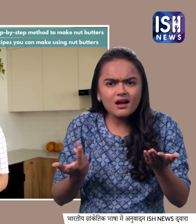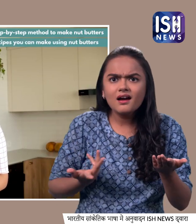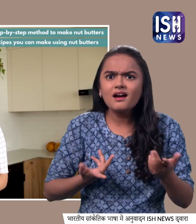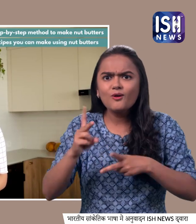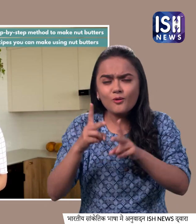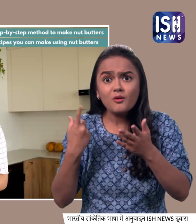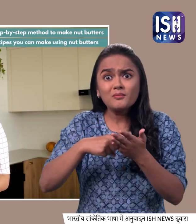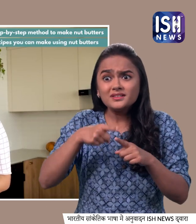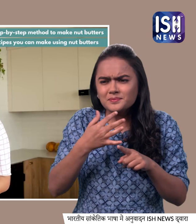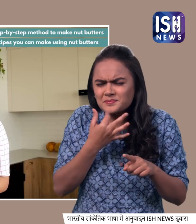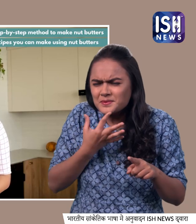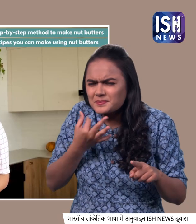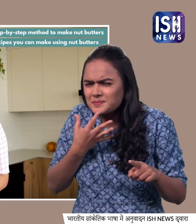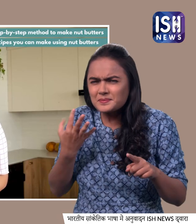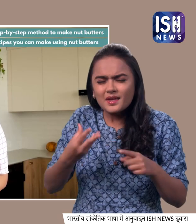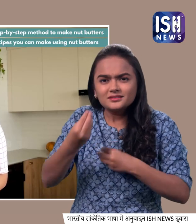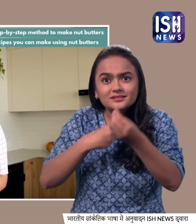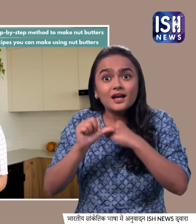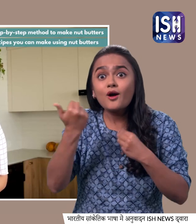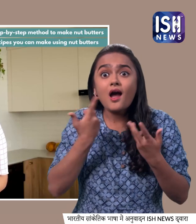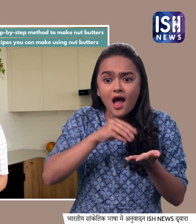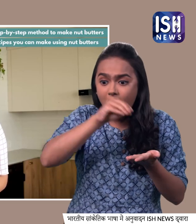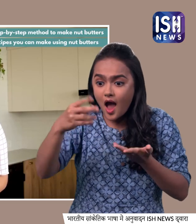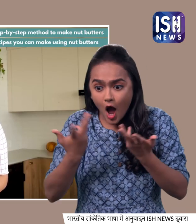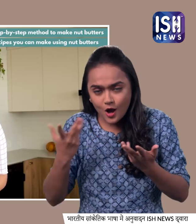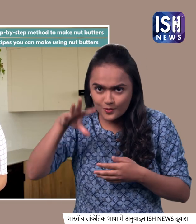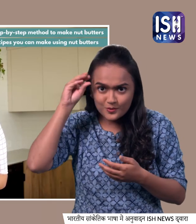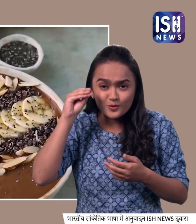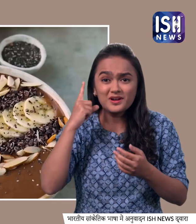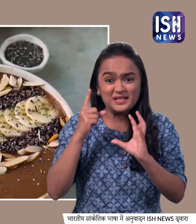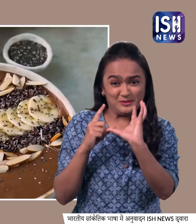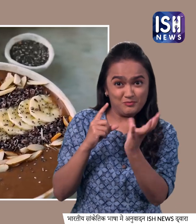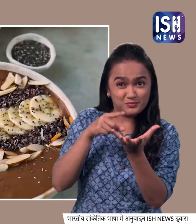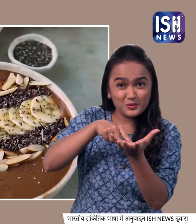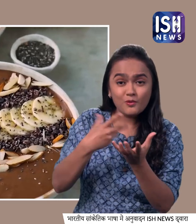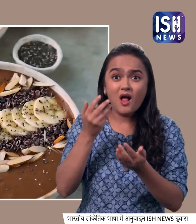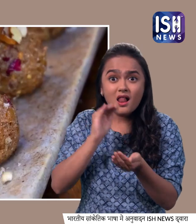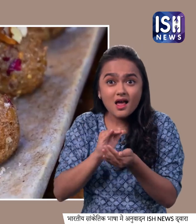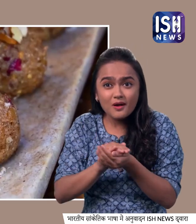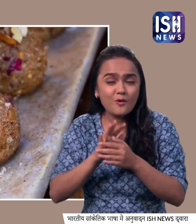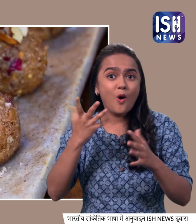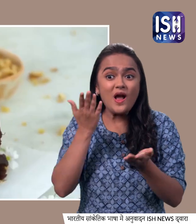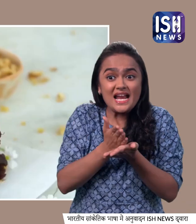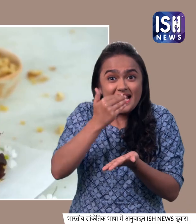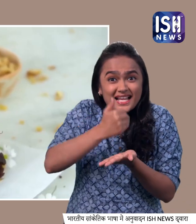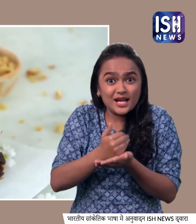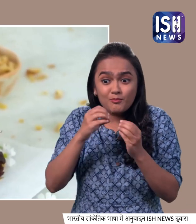and what delicious dishes you make. Including smoothie bowls, laddoos and brownies.